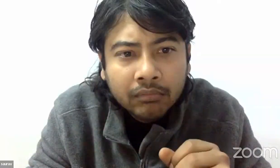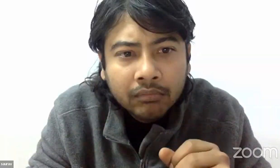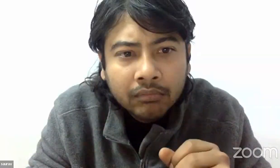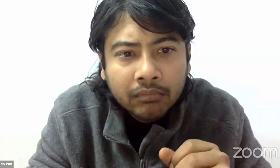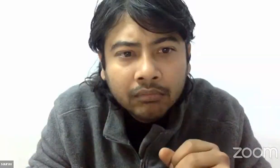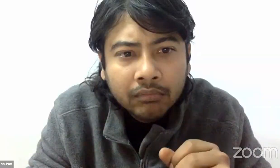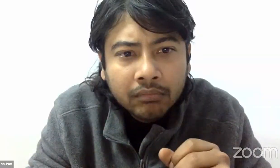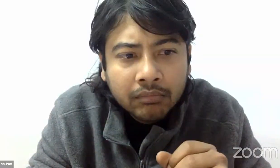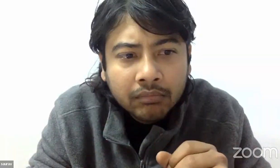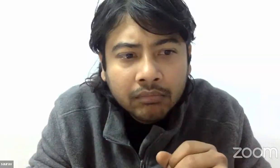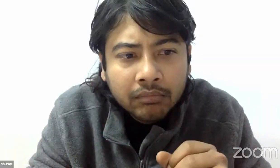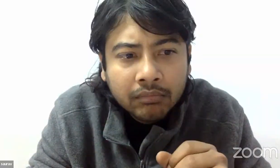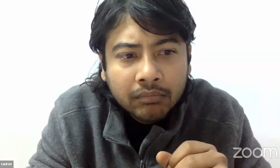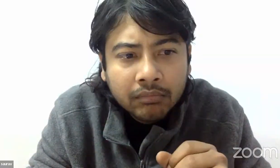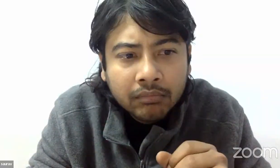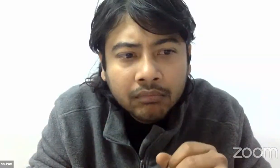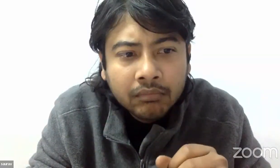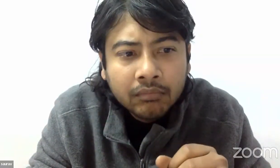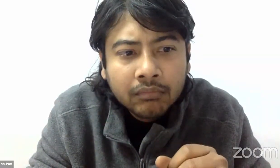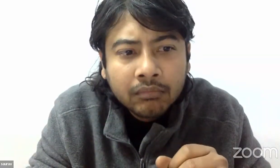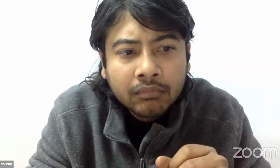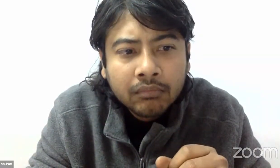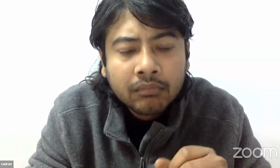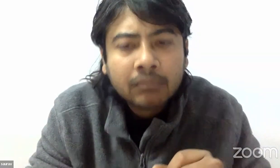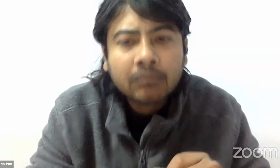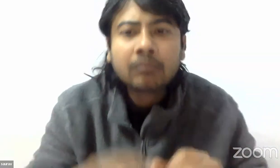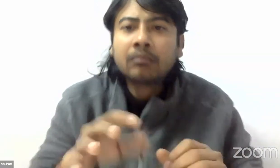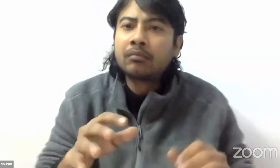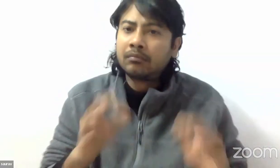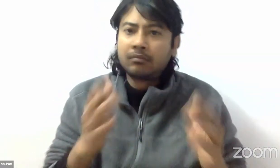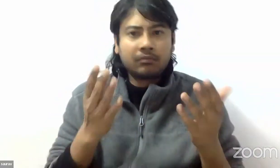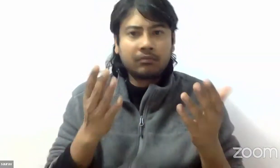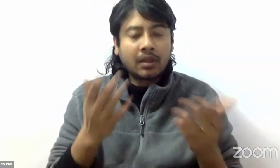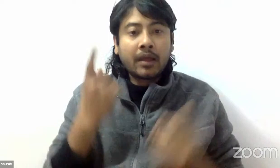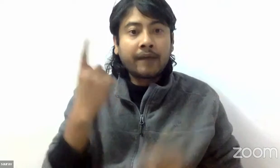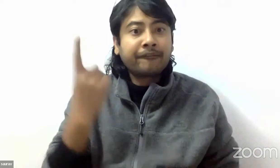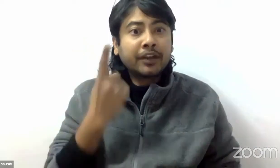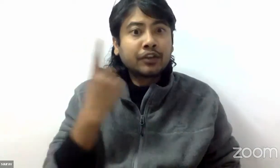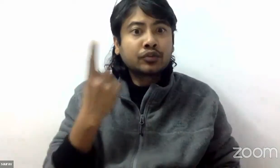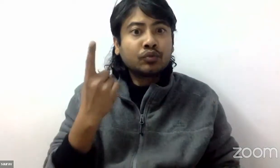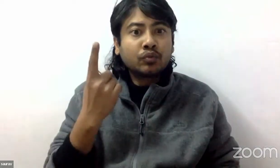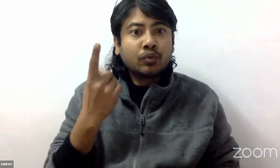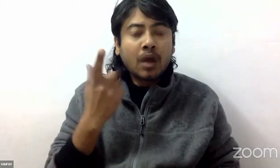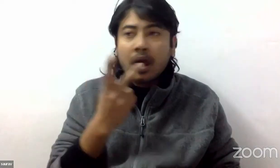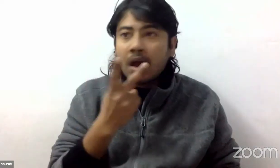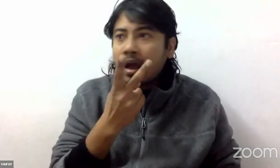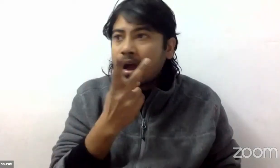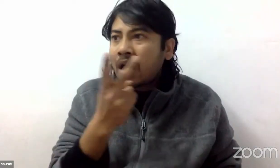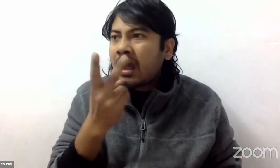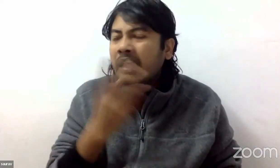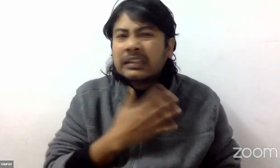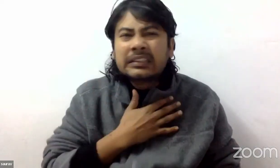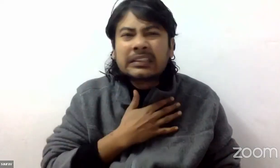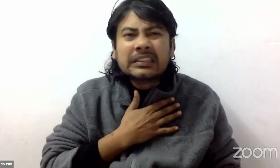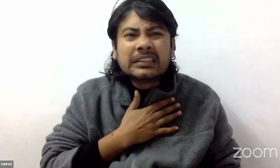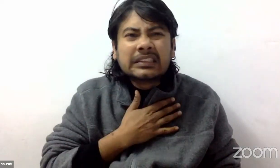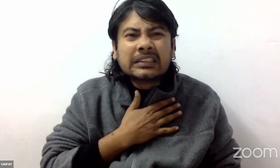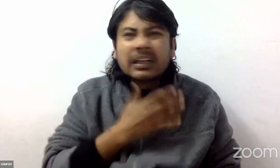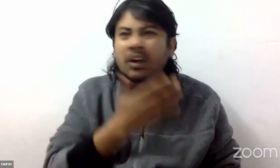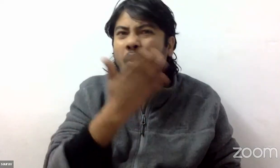Now, as soon as compassion or love came in Lord Vishnu's heart for these sinners, this compassion took a feminine